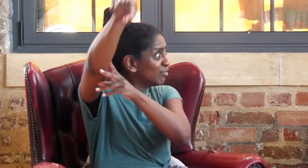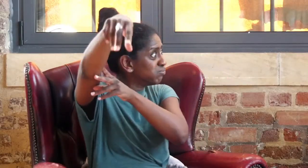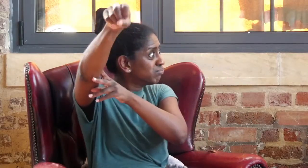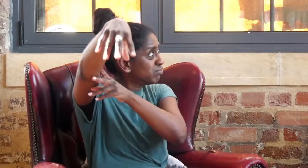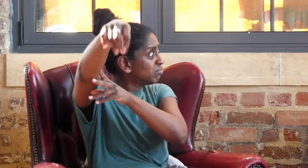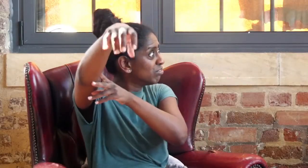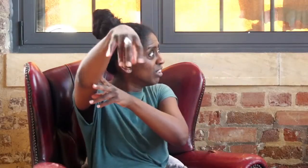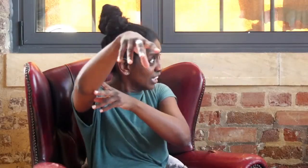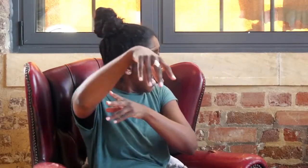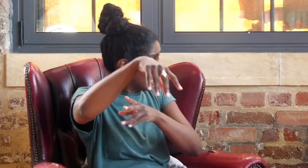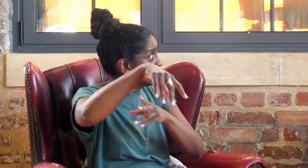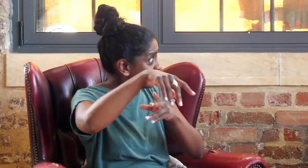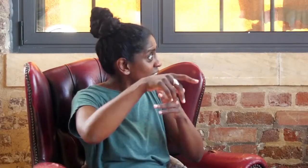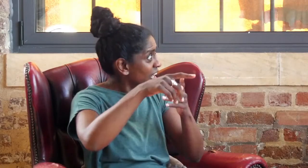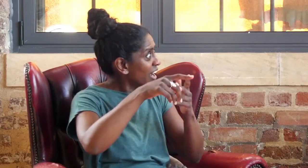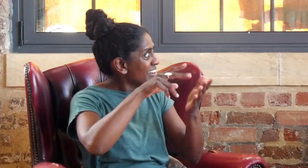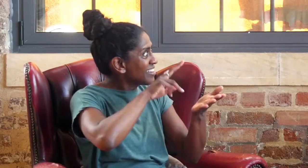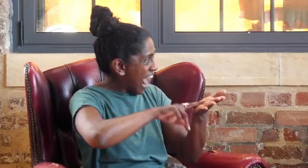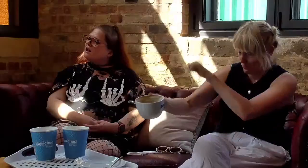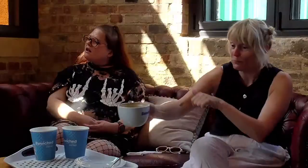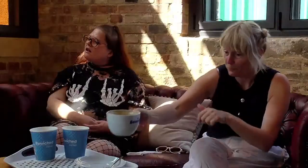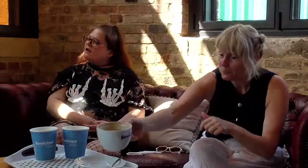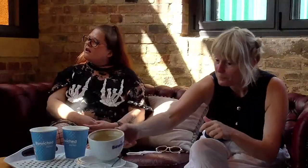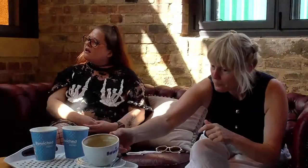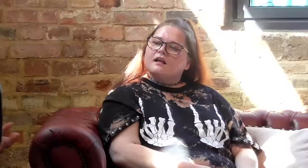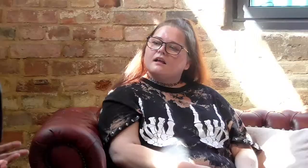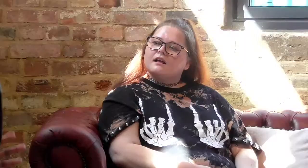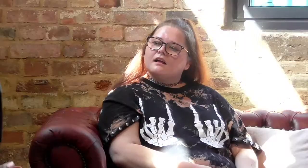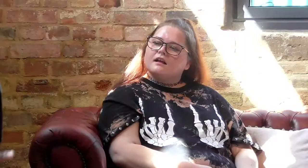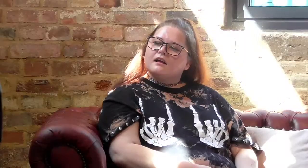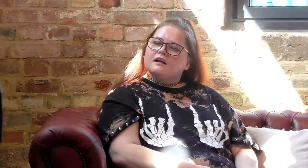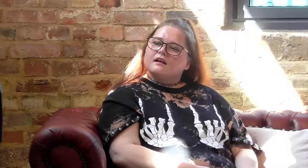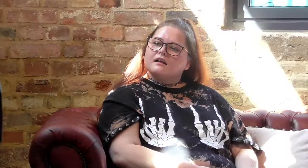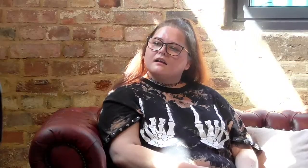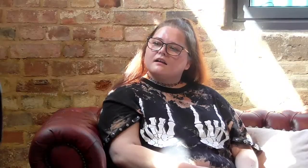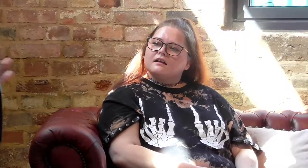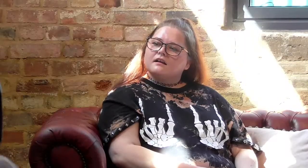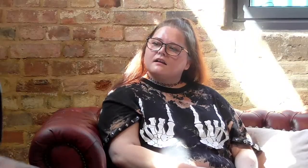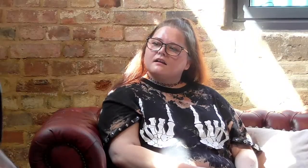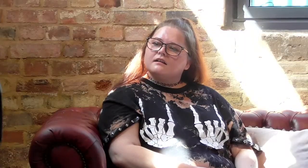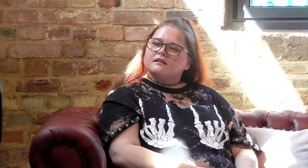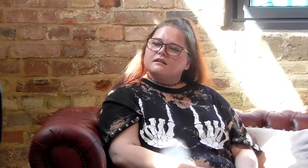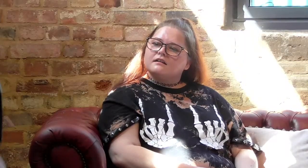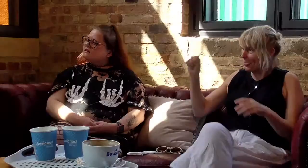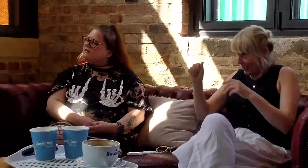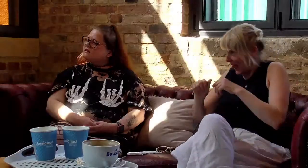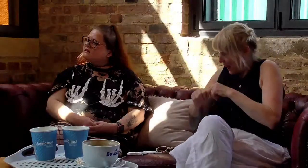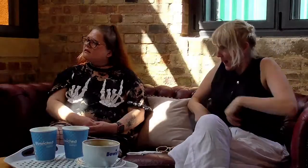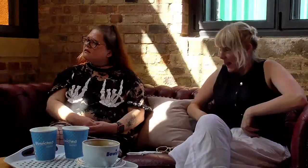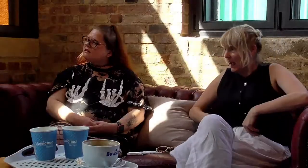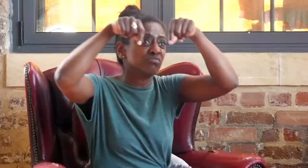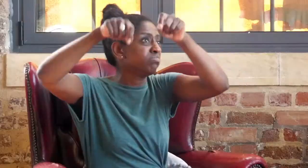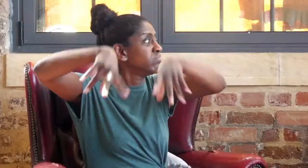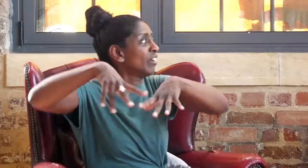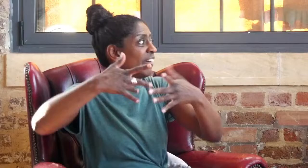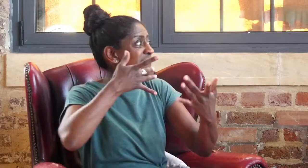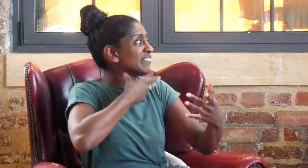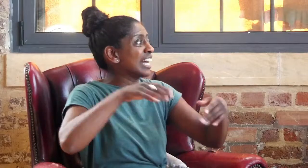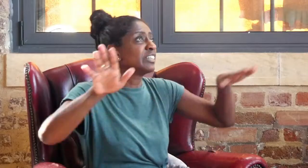it's the birds that were dropping the seeds there. And that's a natural process of it happening, because we hadn't planted them. It's just the birds going